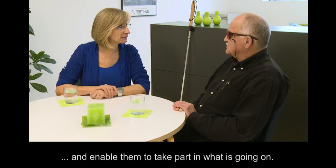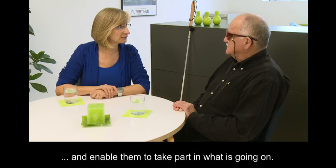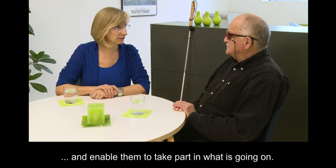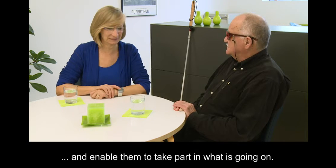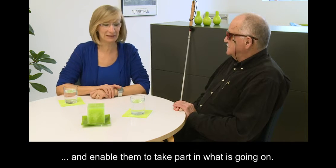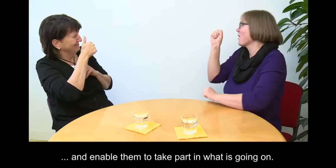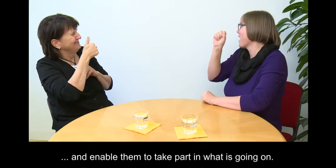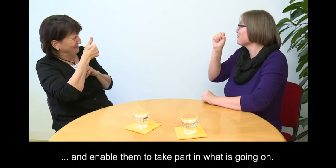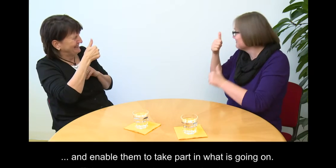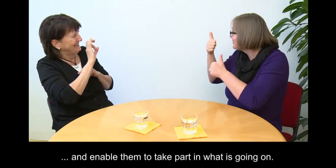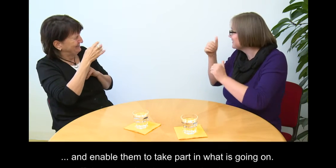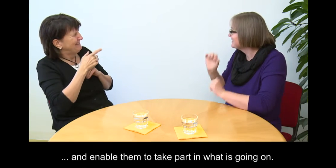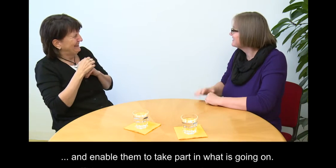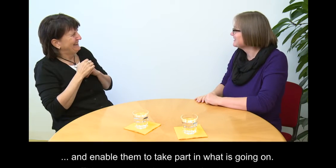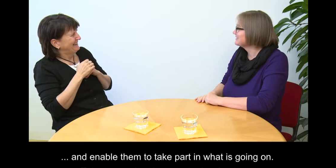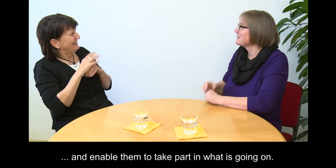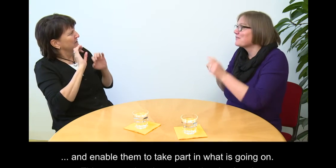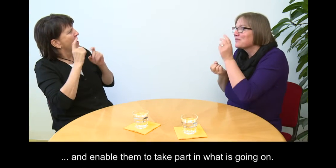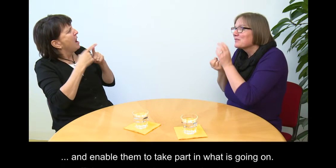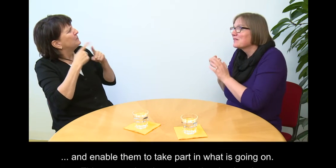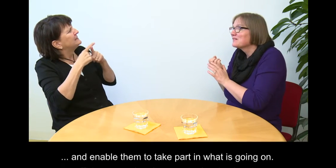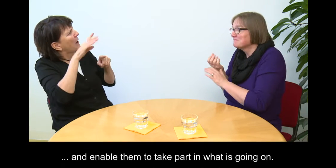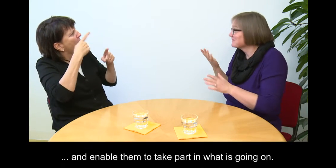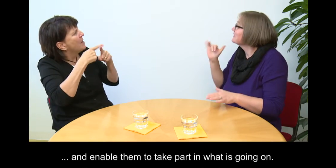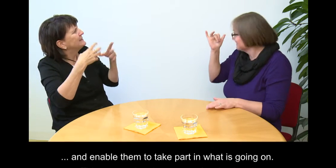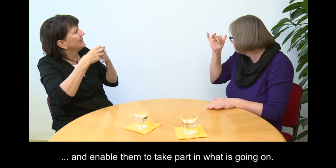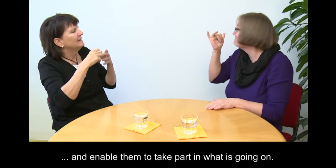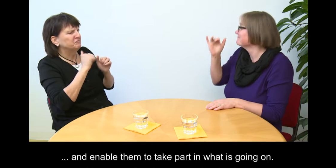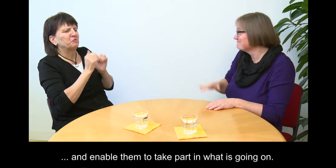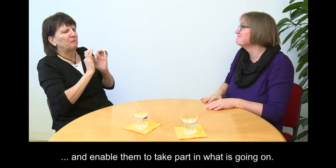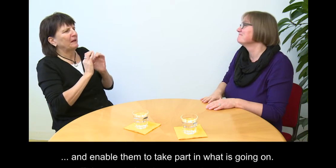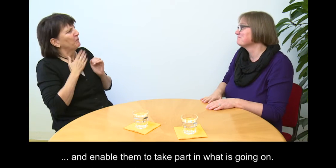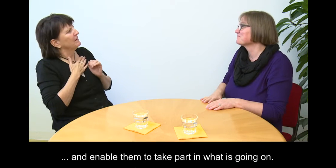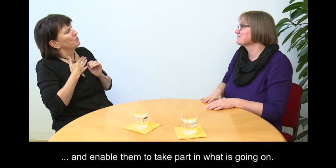to take part in what's going on. This means that they can be involved too.